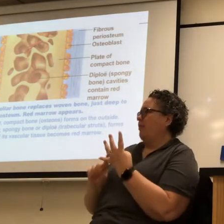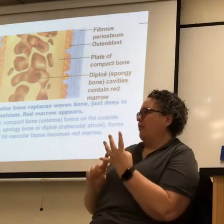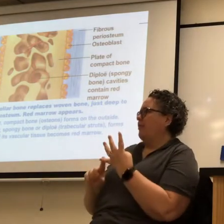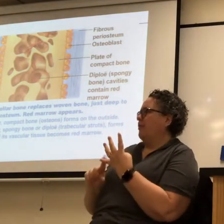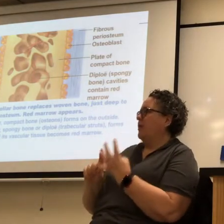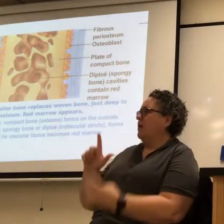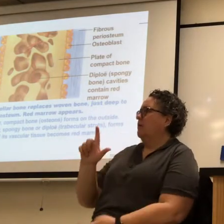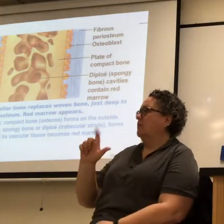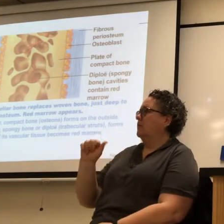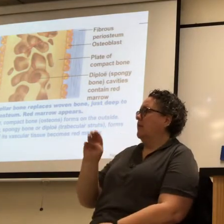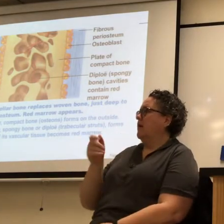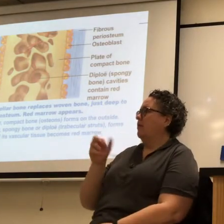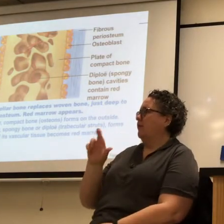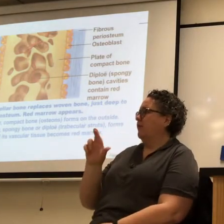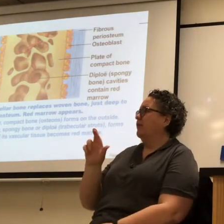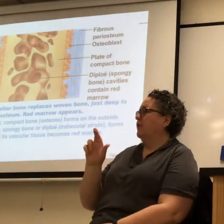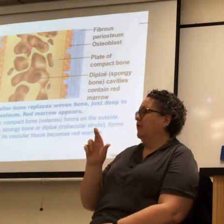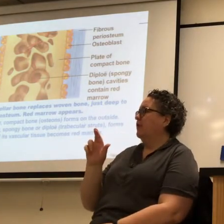Lamellar bone.